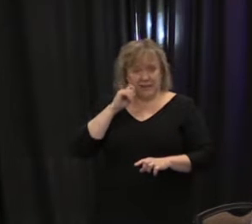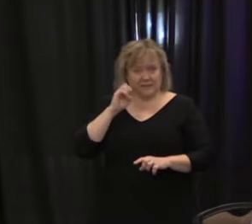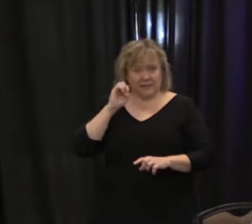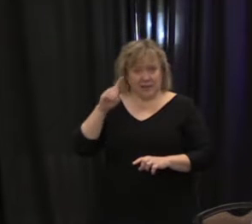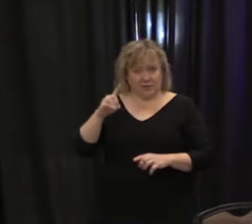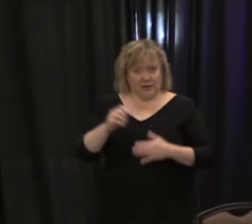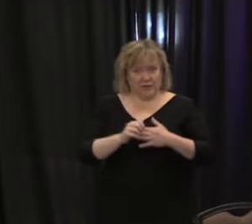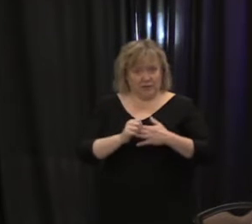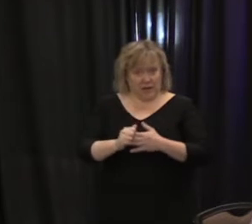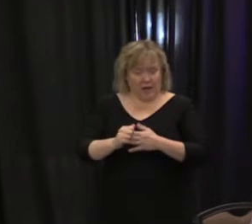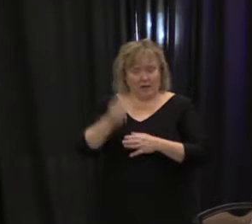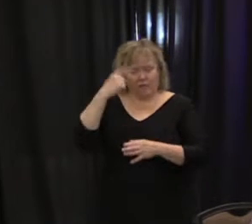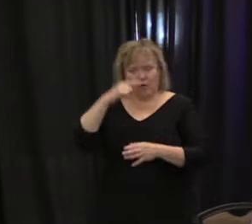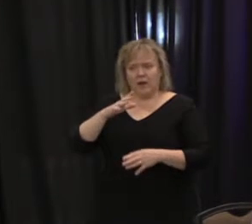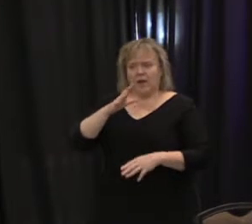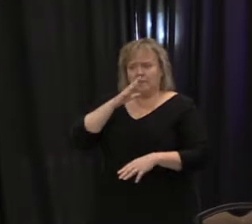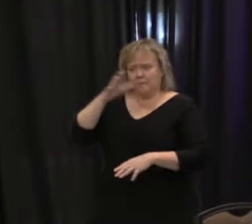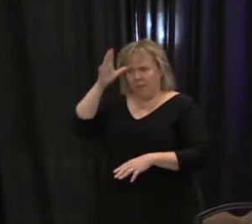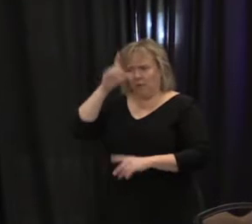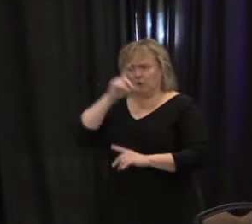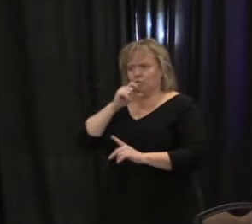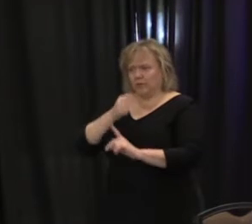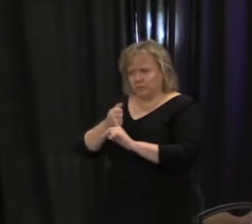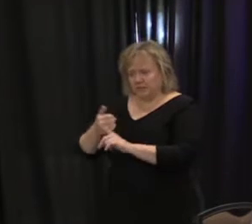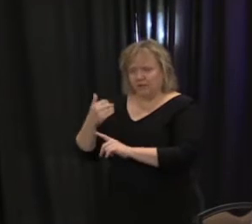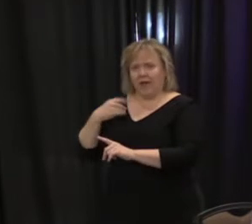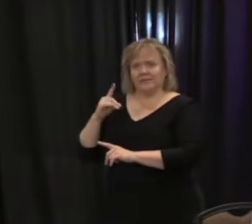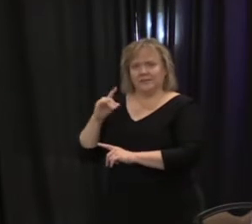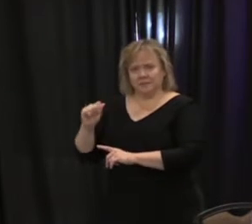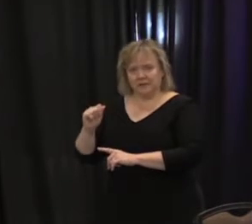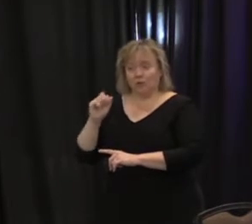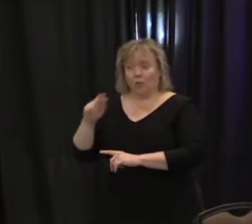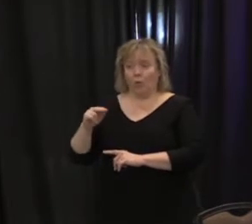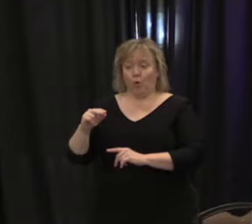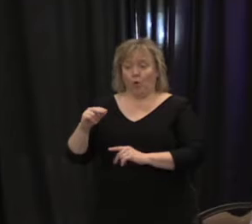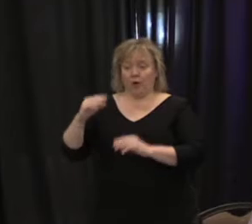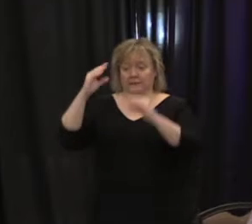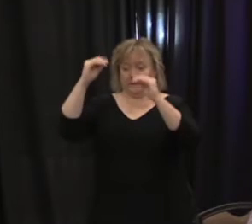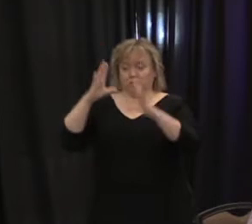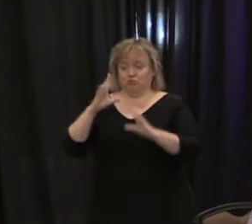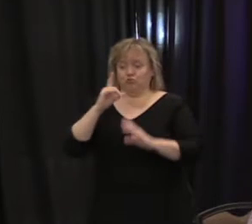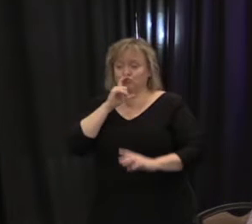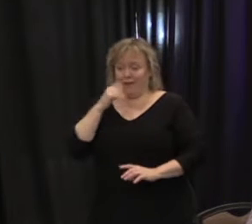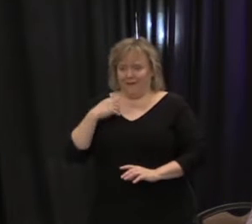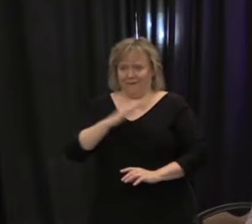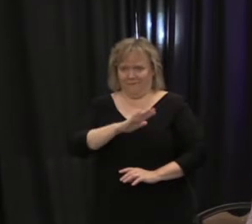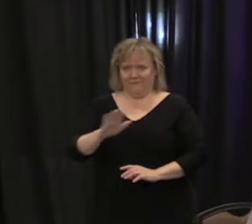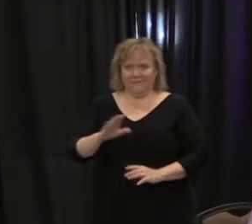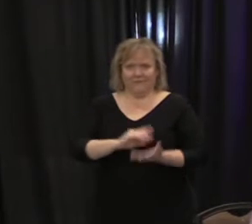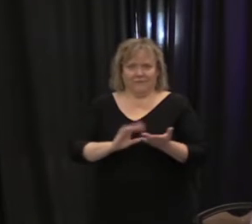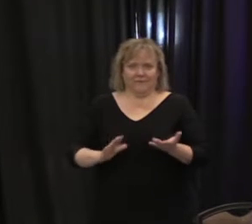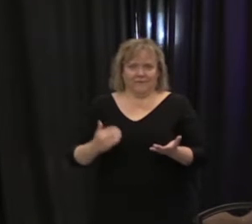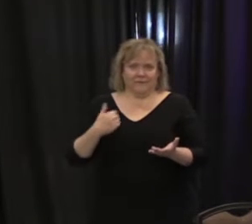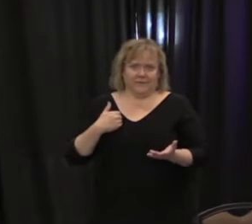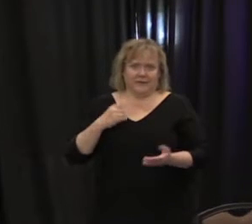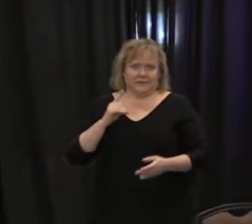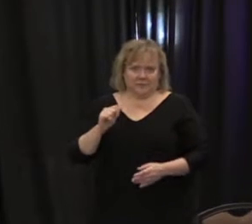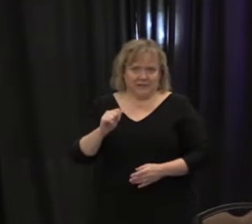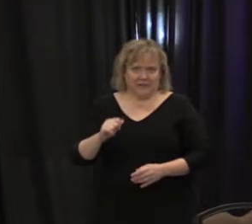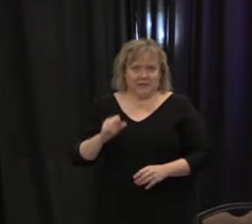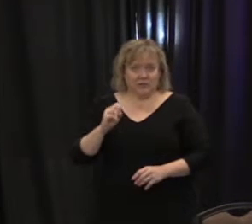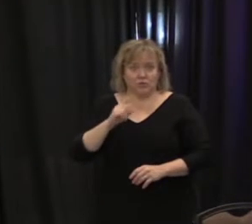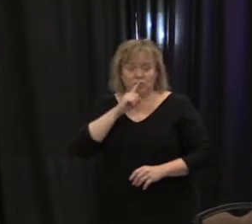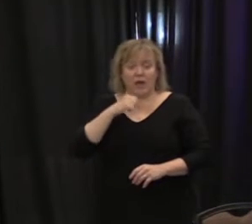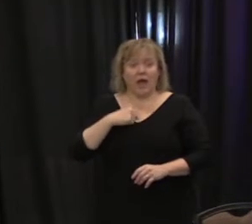parents with disabilities and for educators who teach students with disabilities. So there are some things we're working on, and I would be interested to really